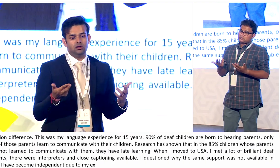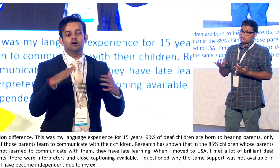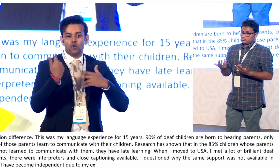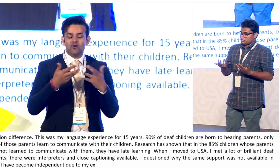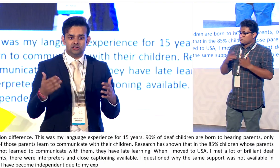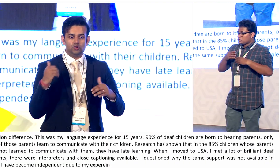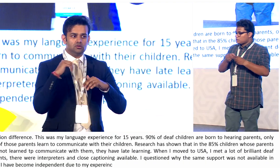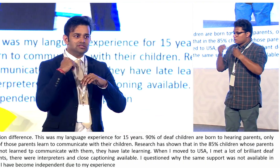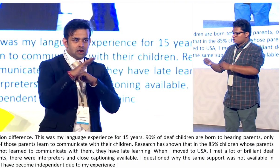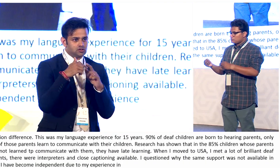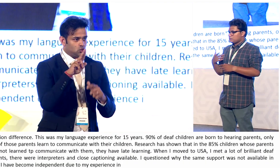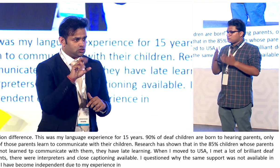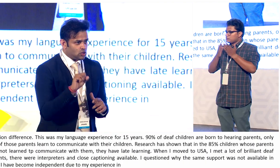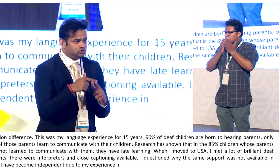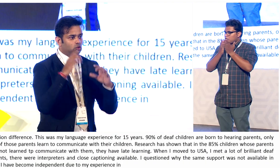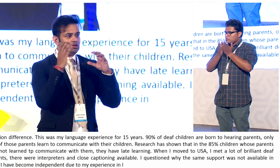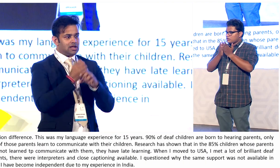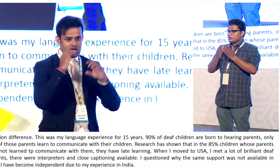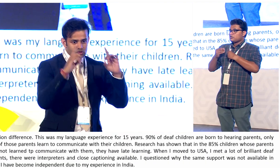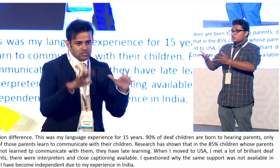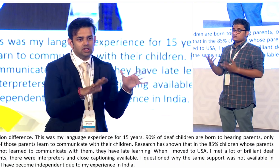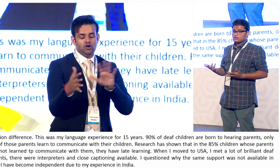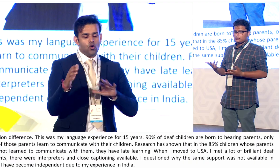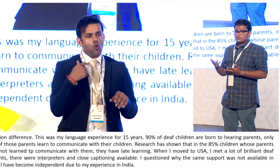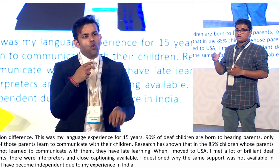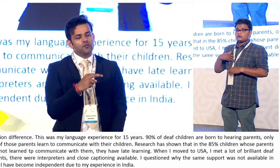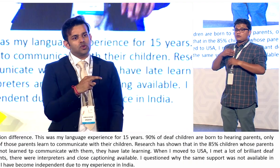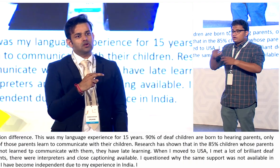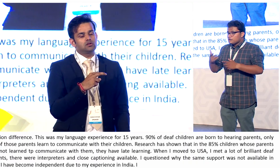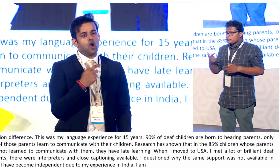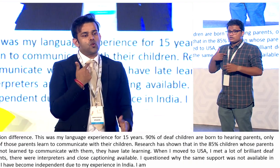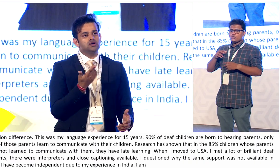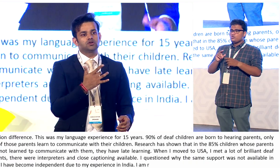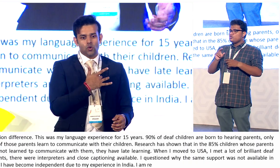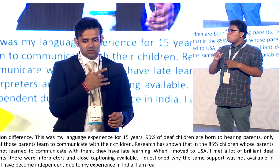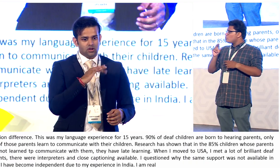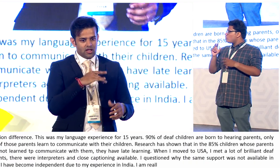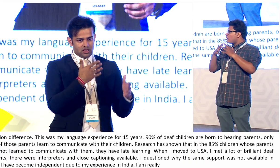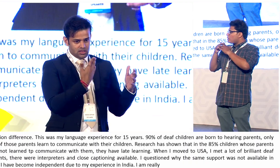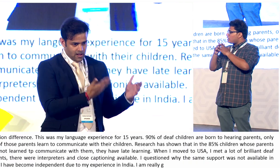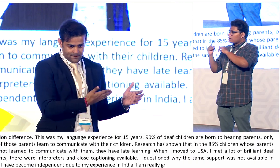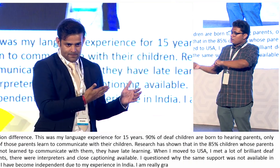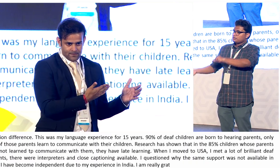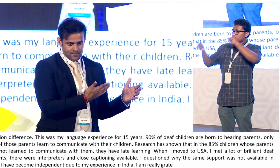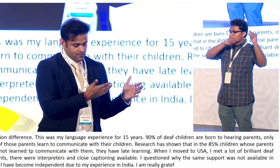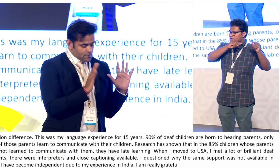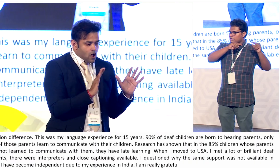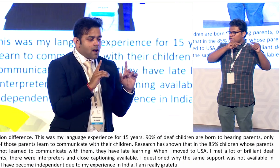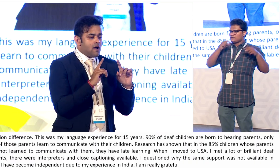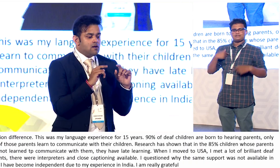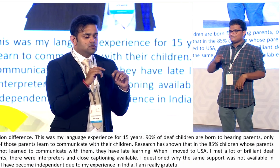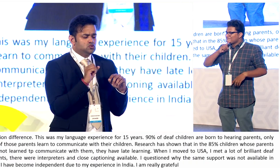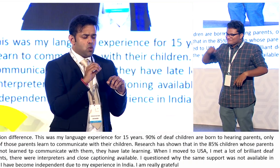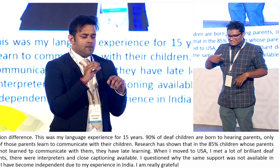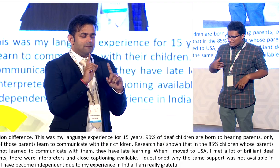to provide us the resources to send me to the United States. And I was absolutely